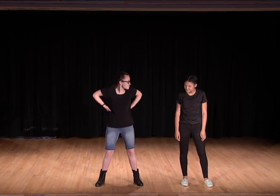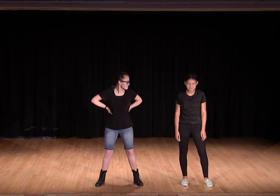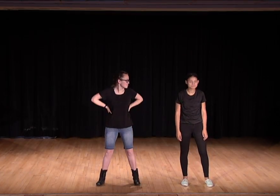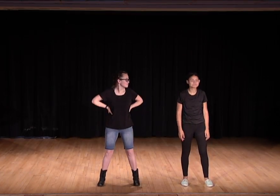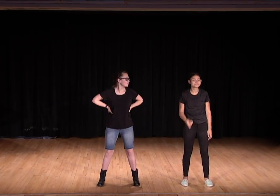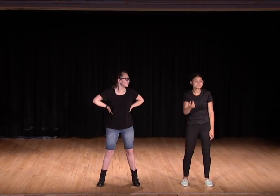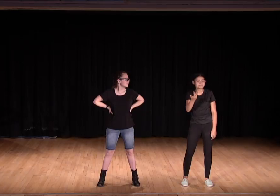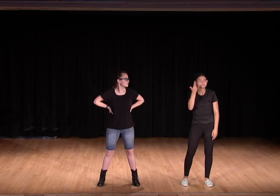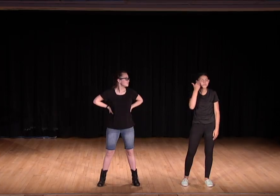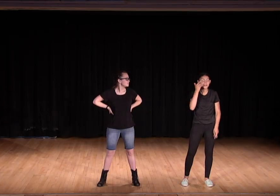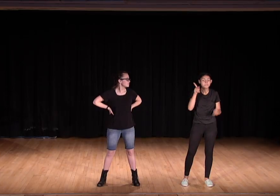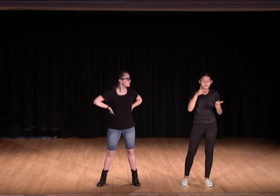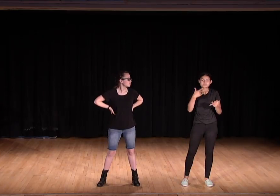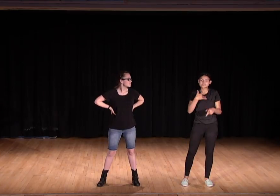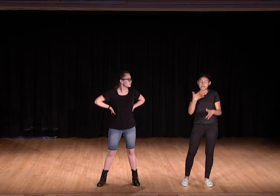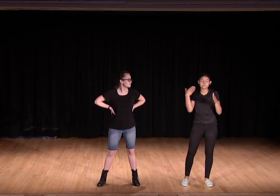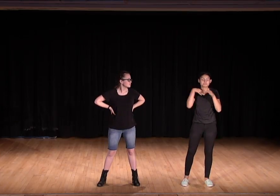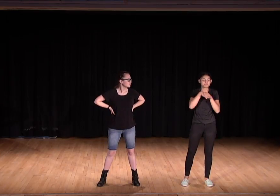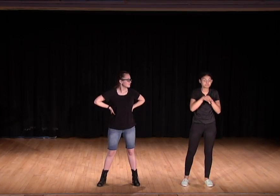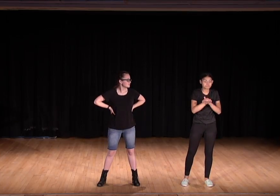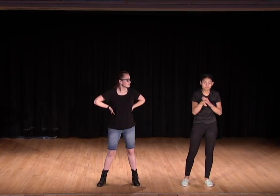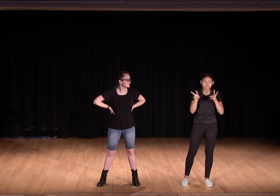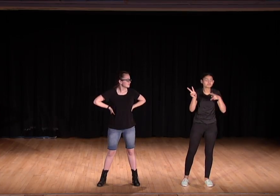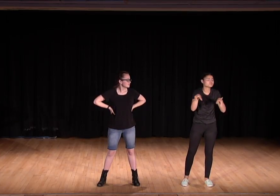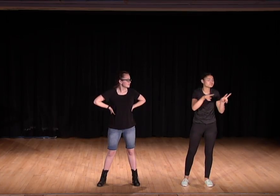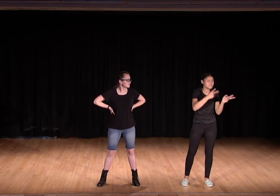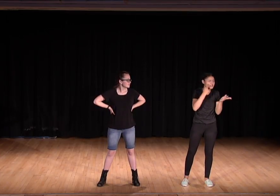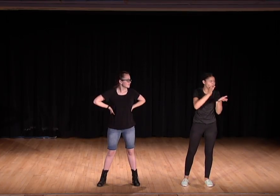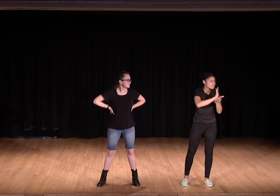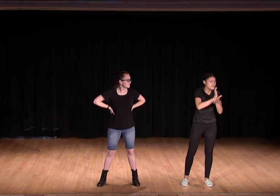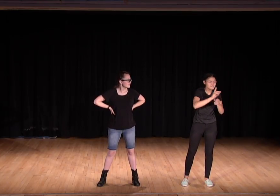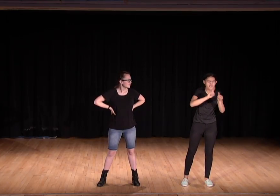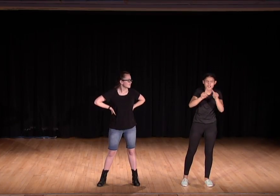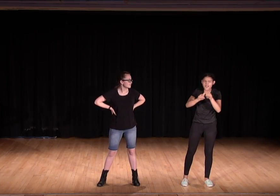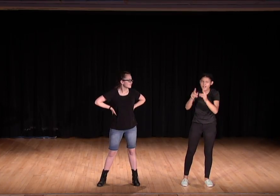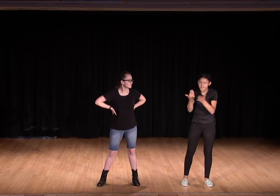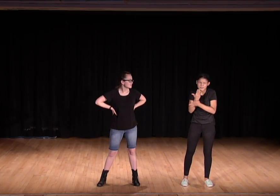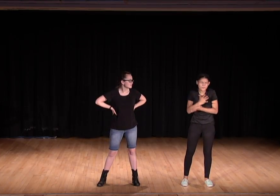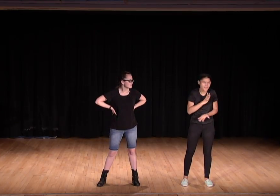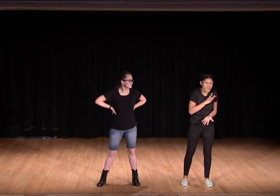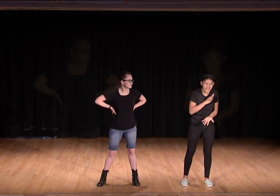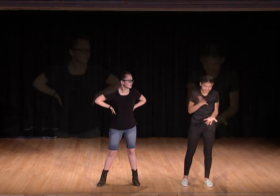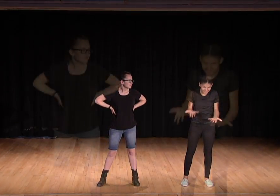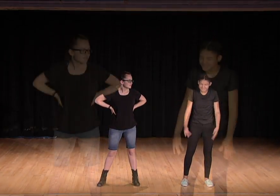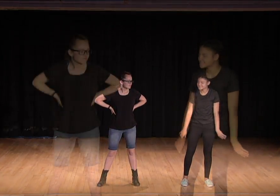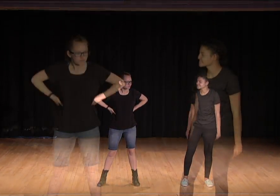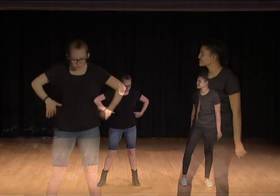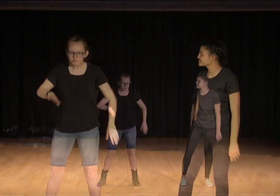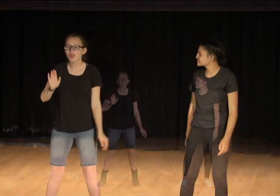Ith Movie Theater. People tend to go in the movie theater hearing people. They're about to watch the movie. Just a regular movie. It's